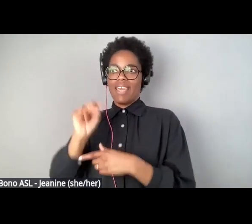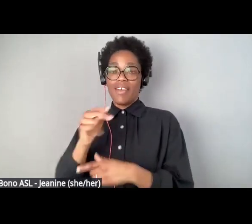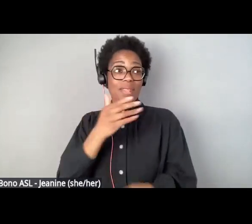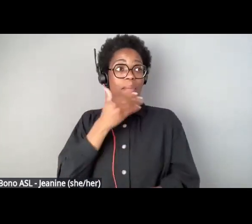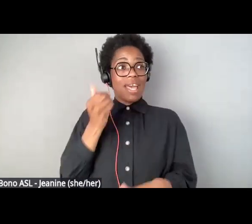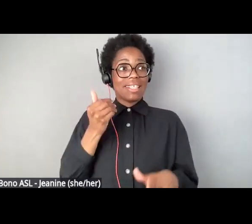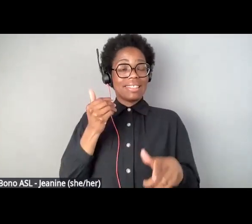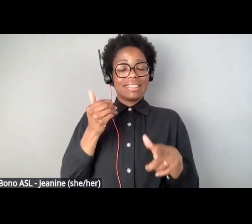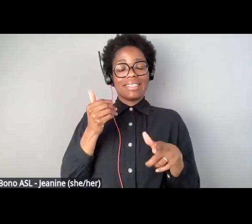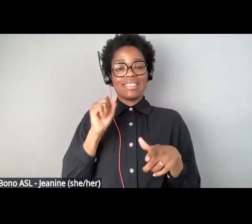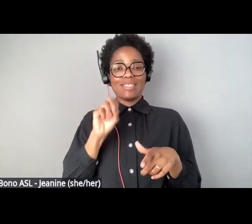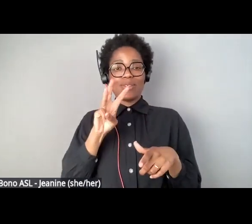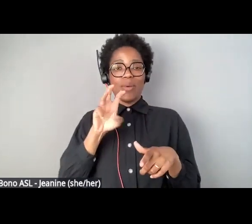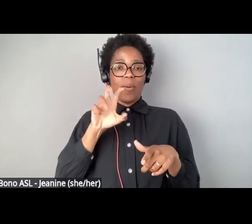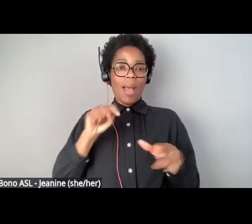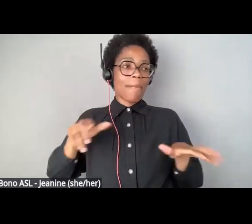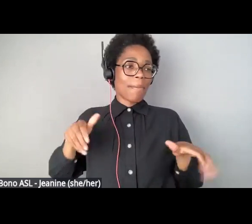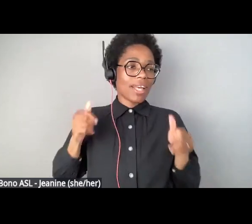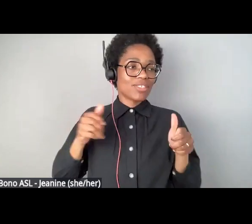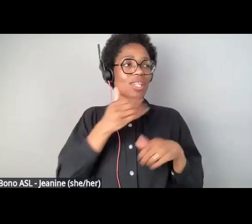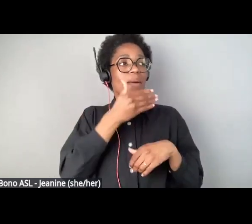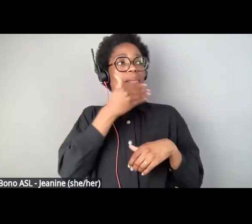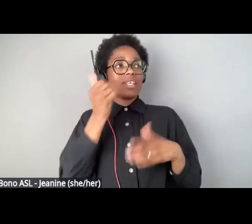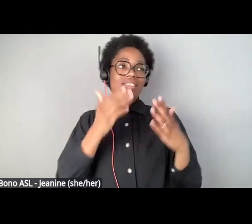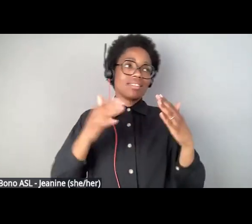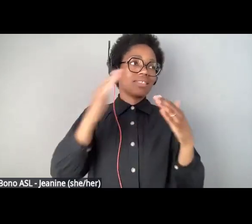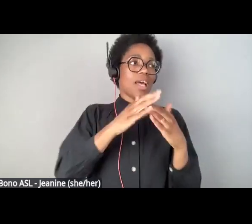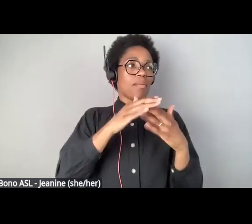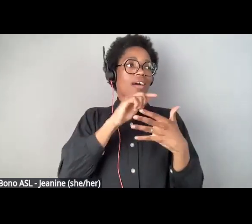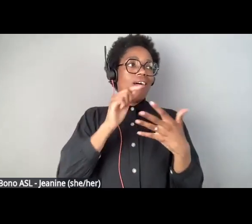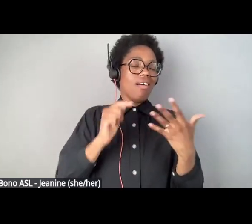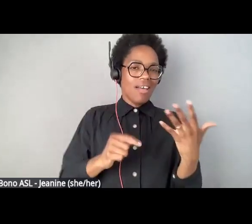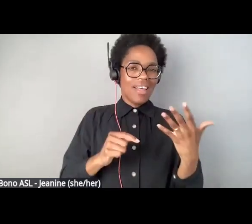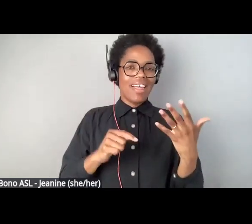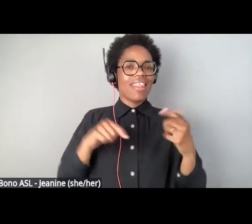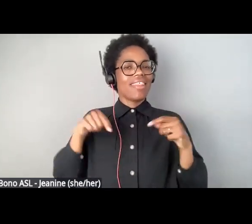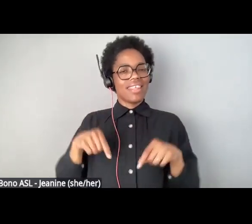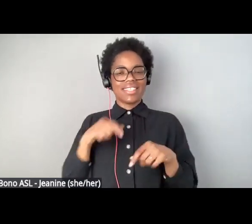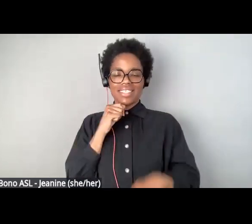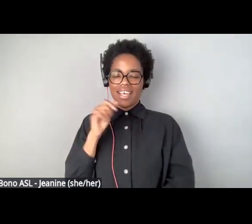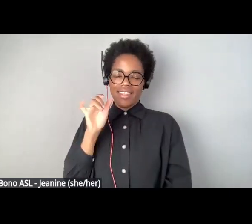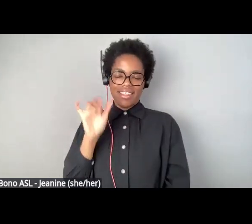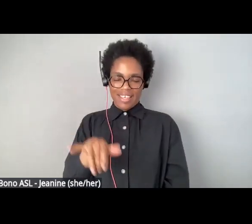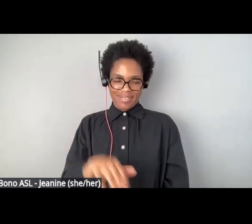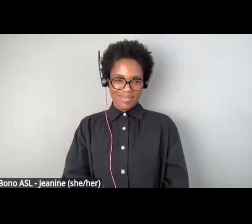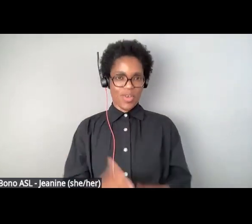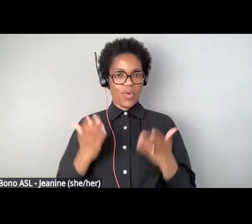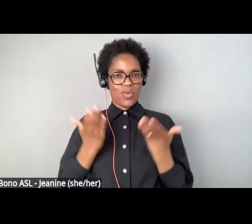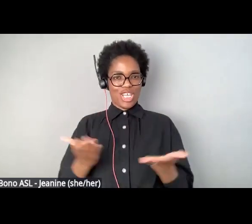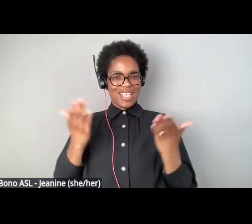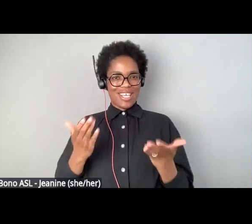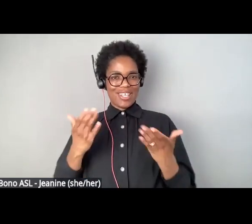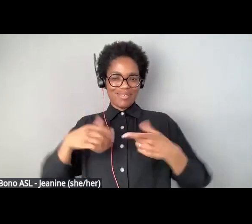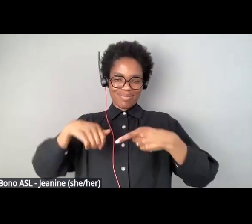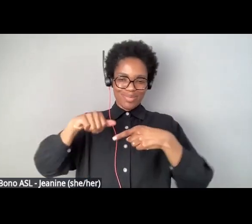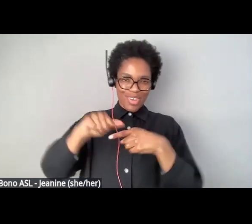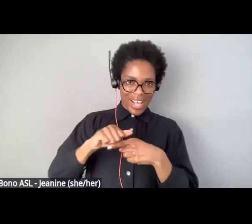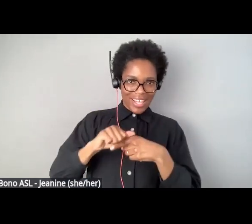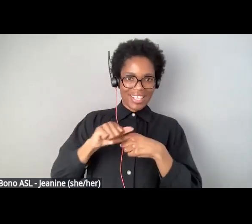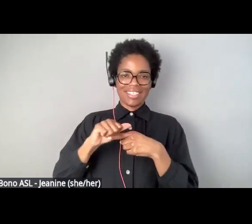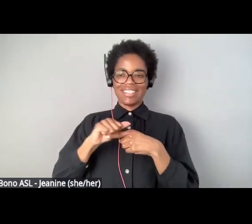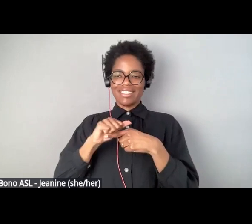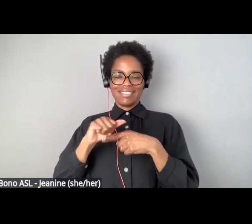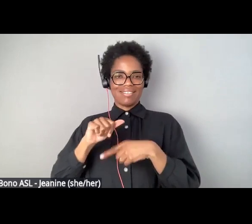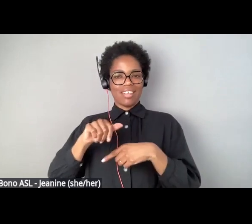it is. This isn't that. This is a gym for your autonomy and privacy